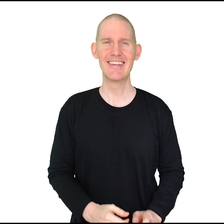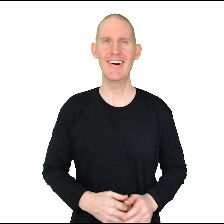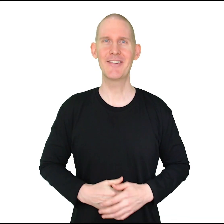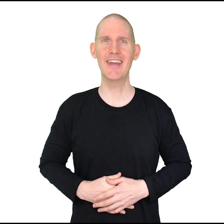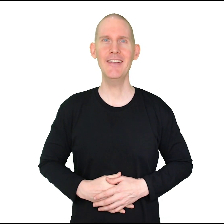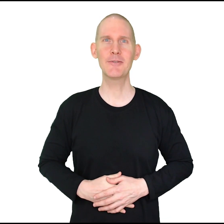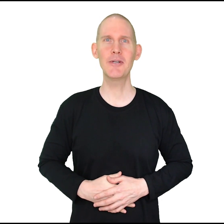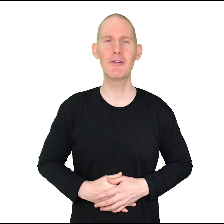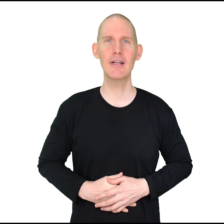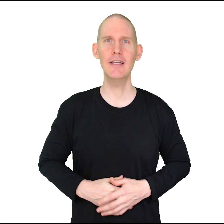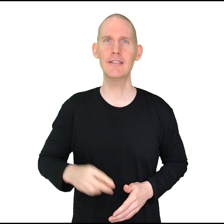Okay, so we go like this.